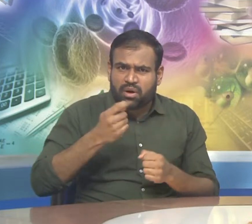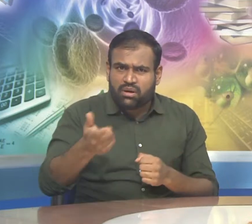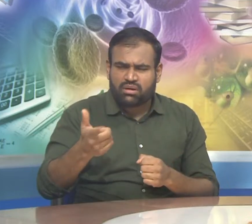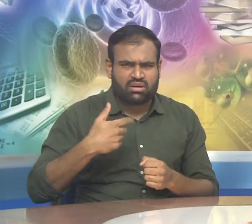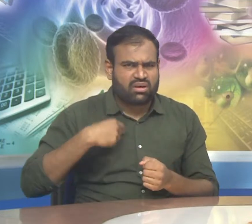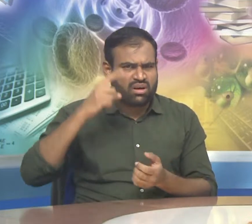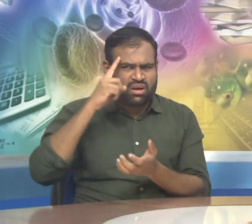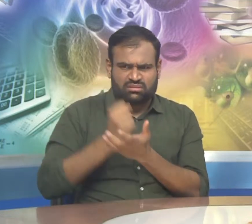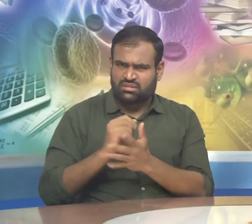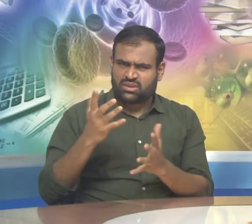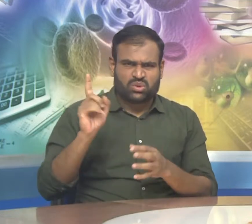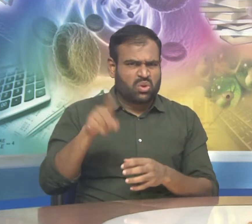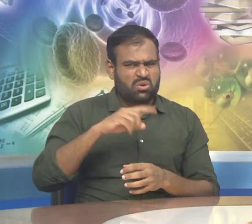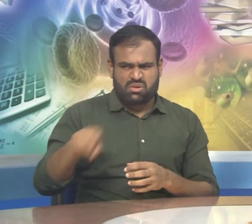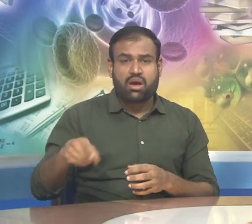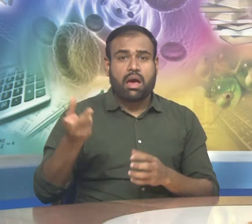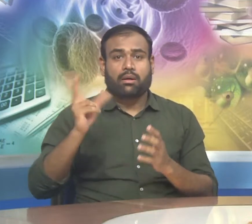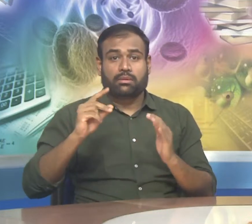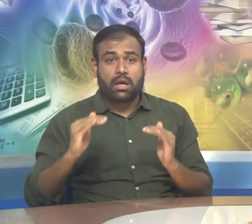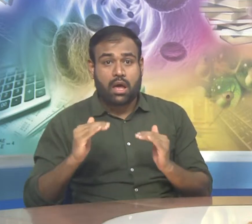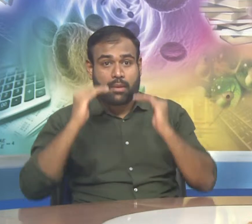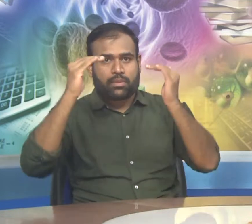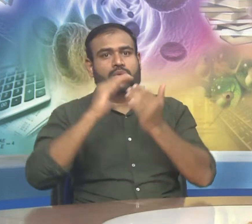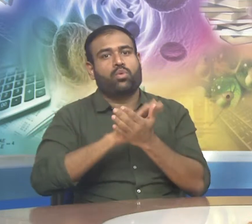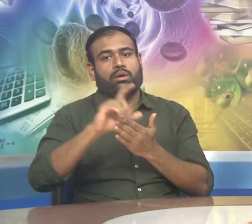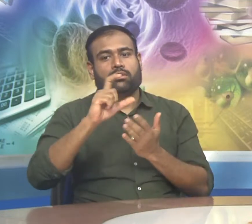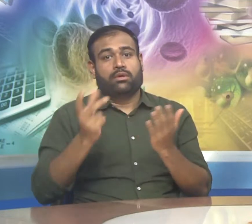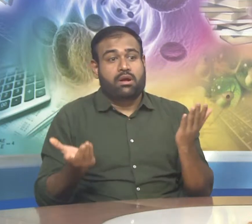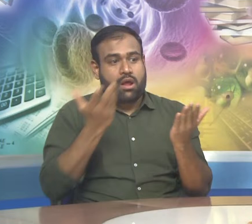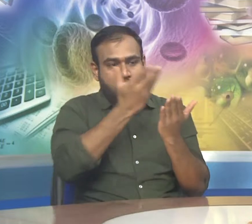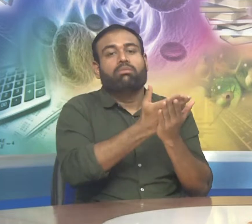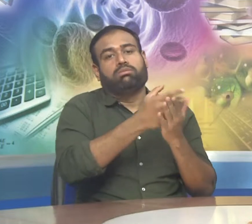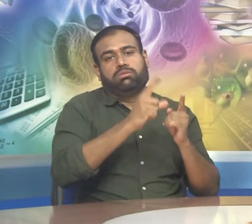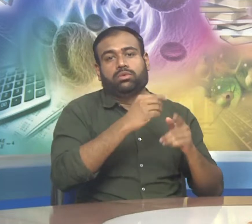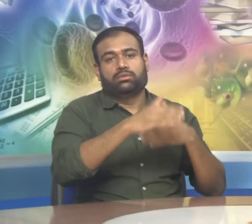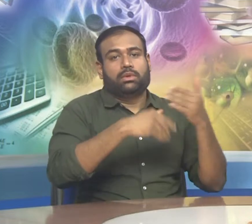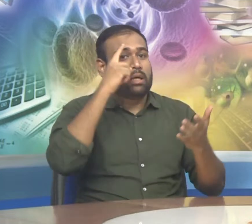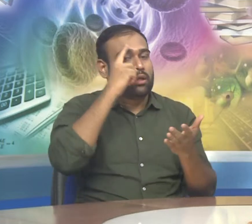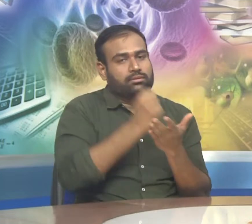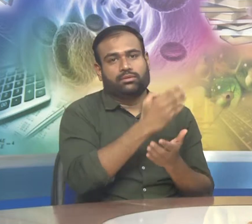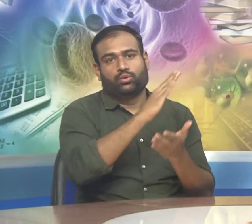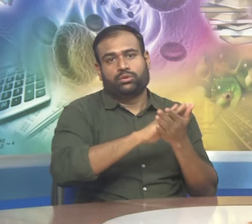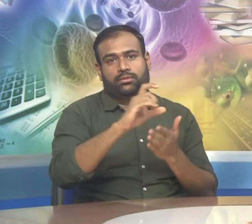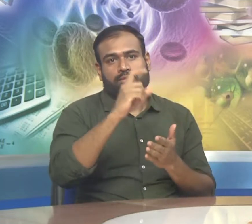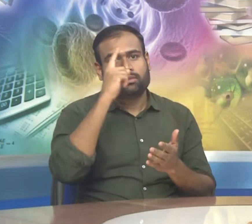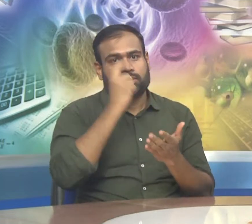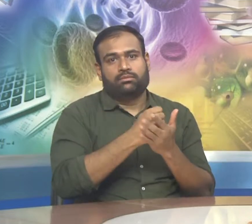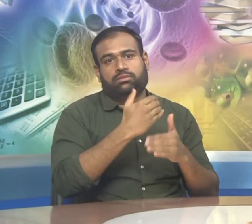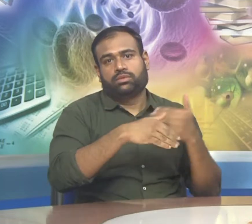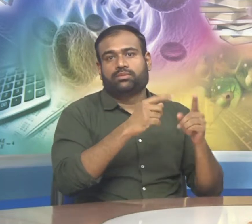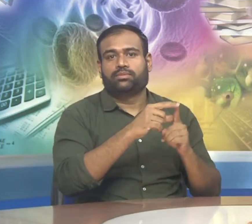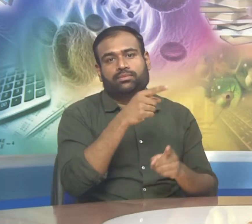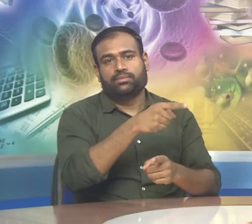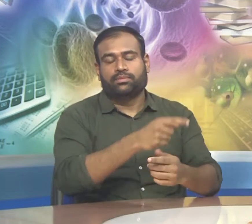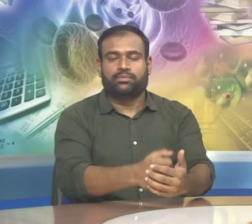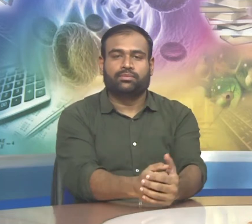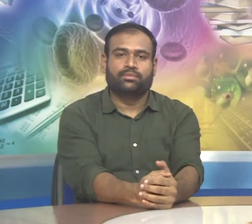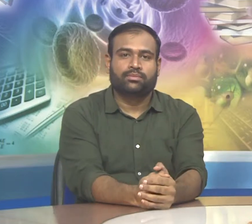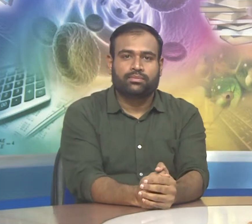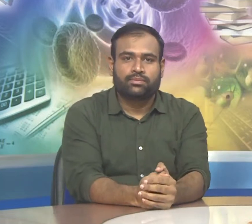dissatisfied with the decision of the district court may appeal against the decision of the district court and the